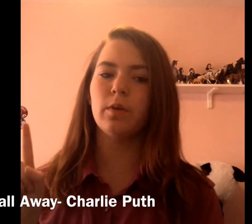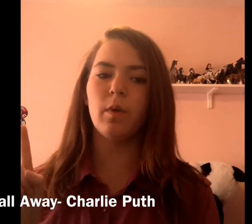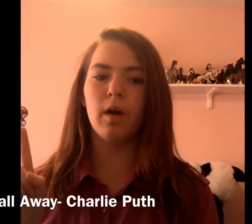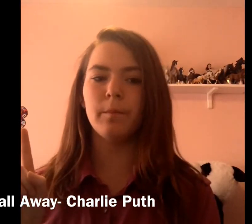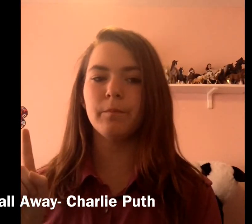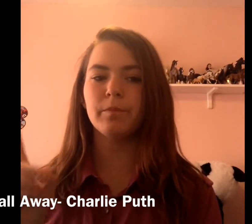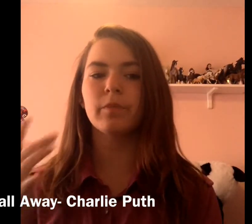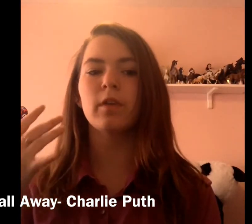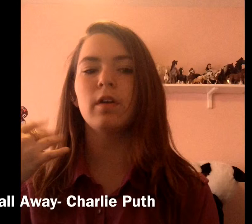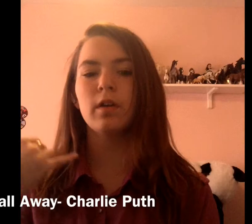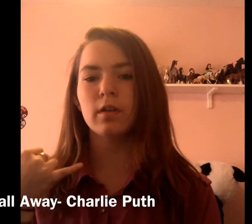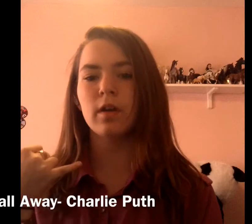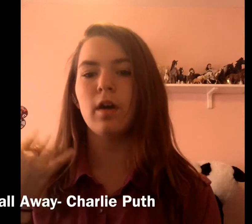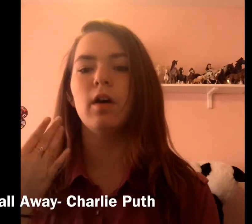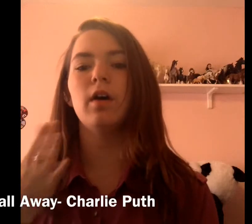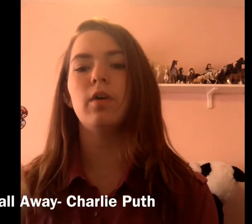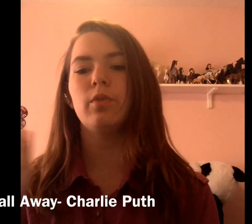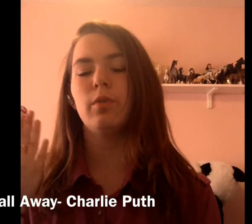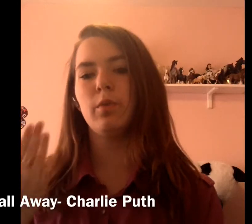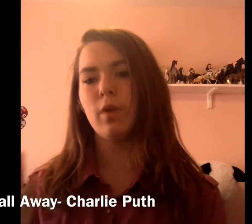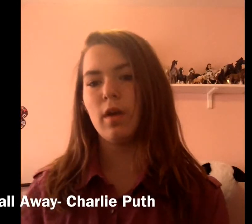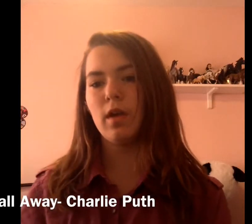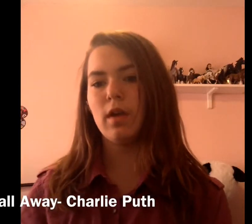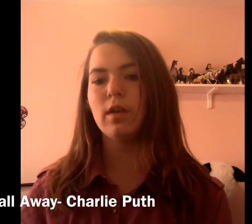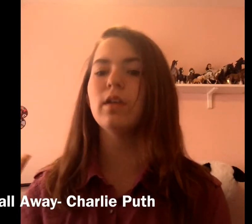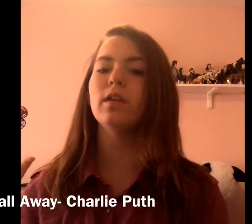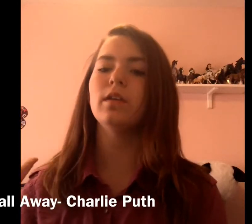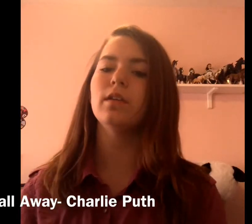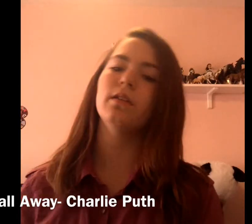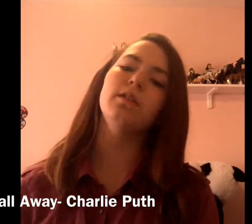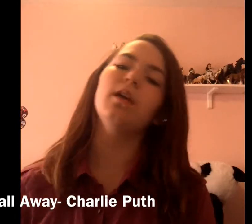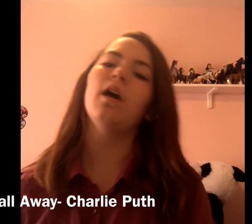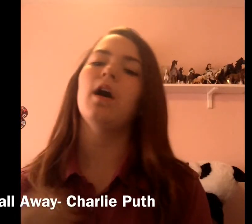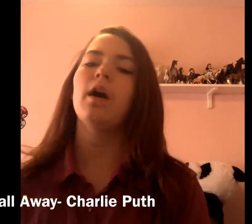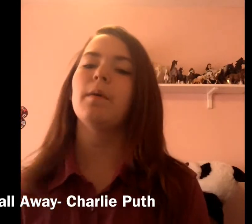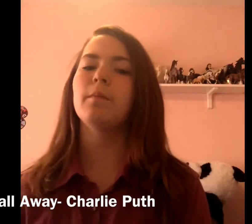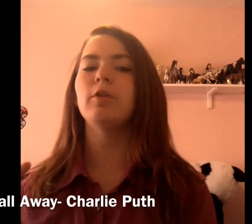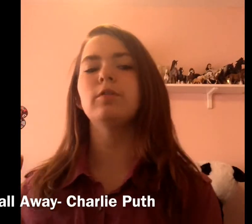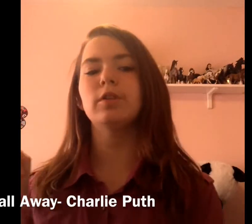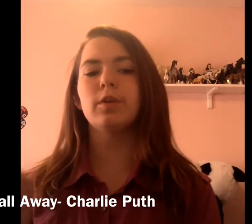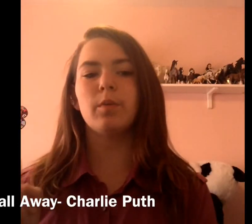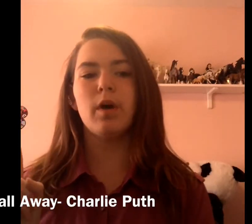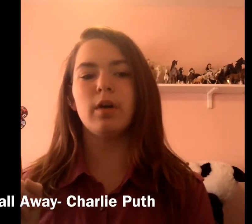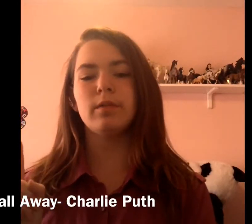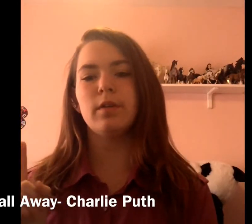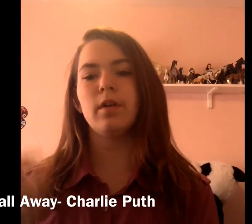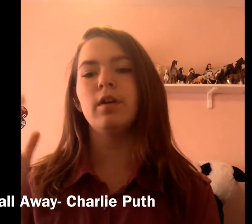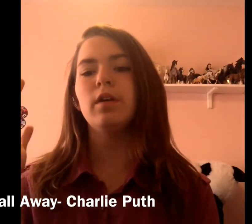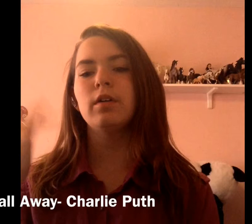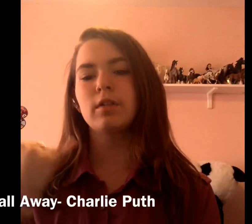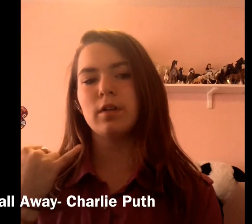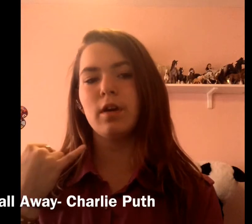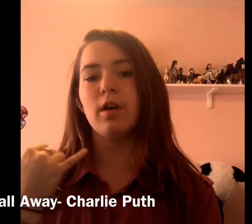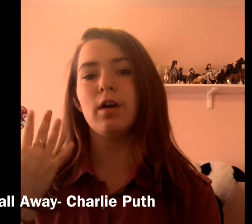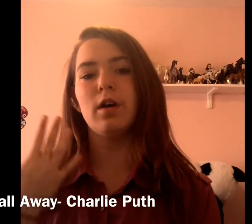one call away I'm only one call